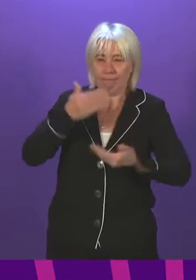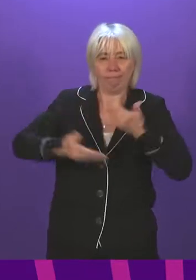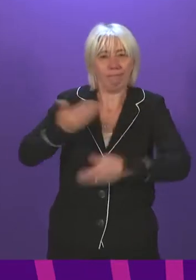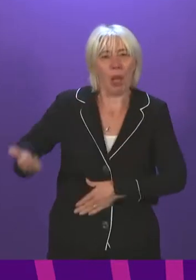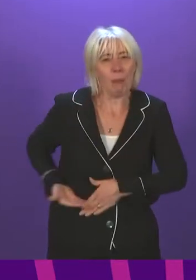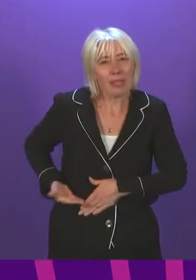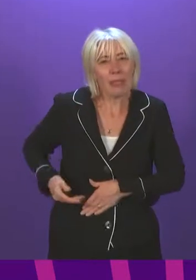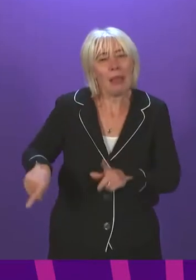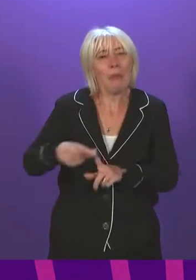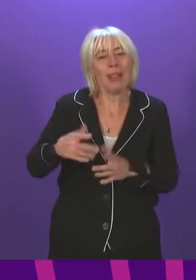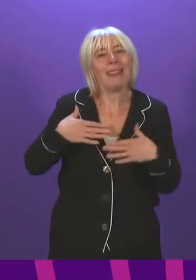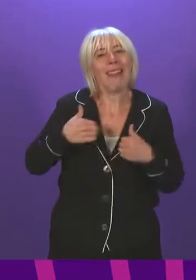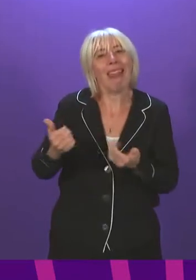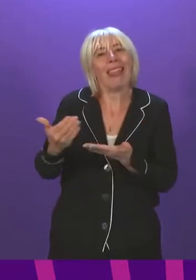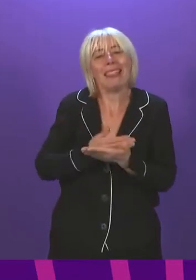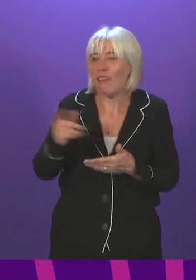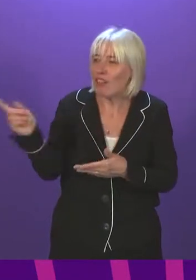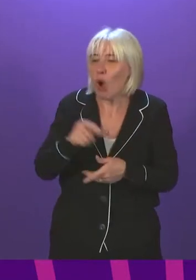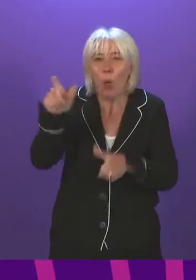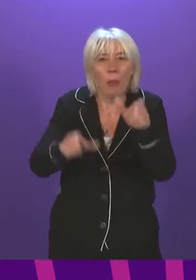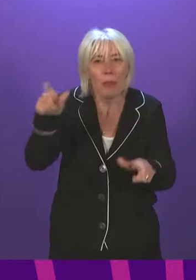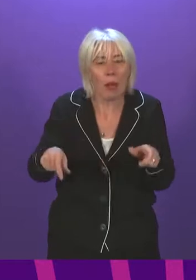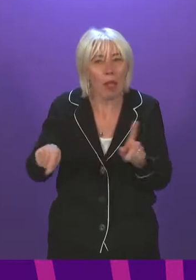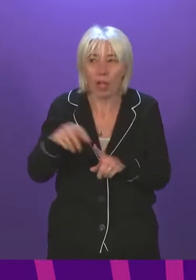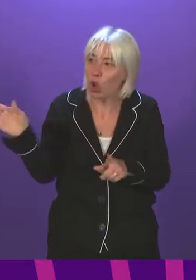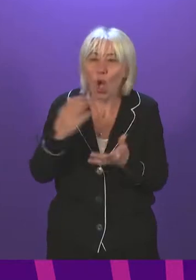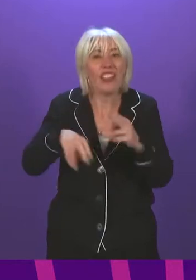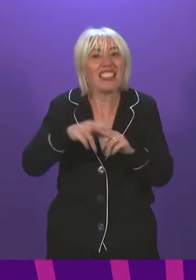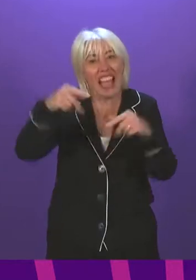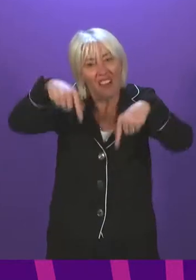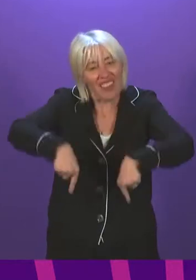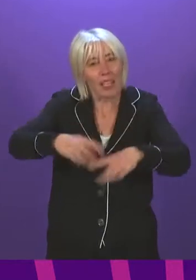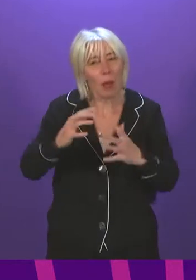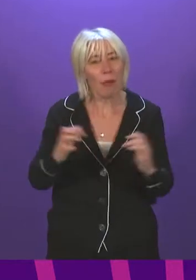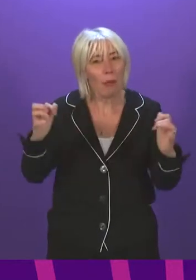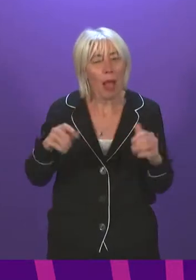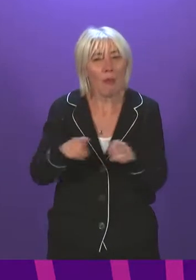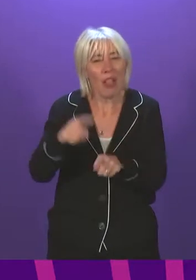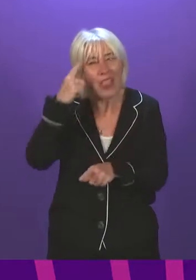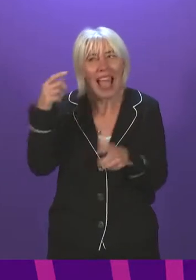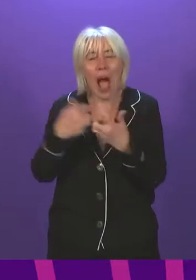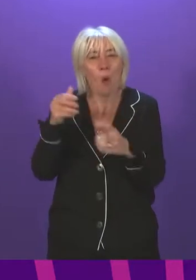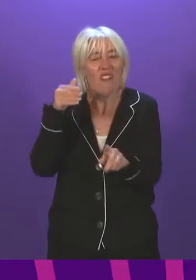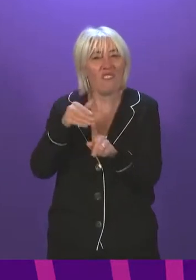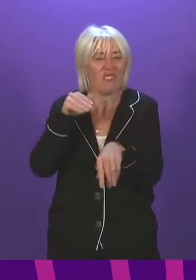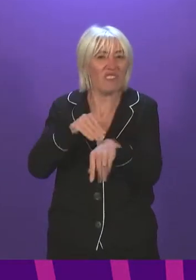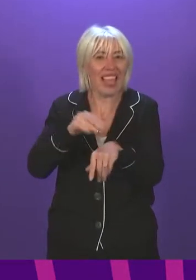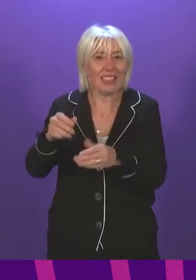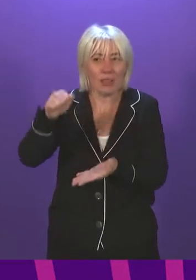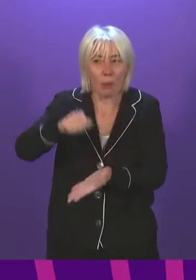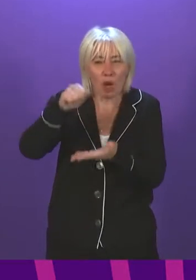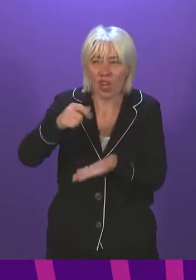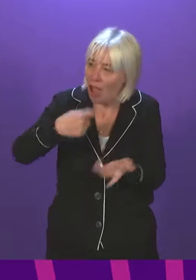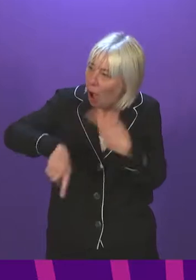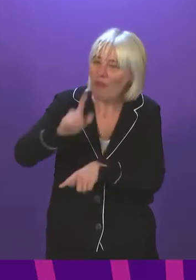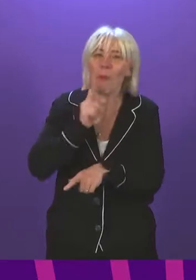of all who come here, including our Parliament security staff, and being cognisant of the impact on the public purse of the current limited options which